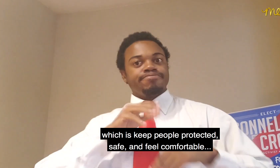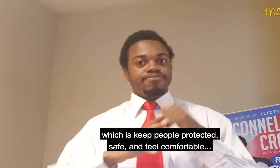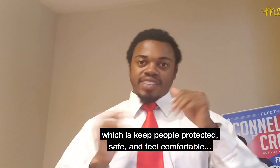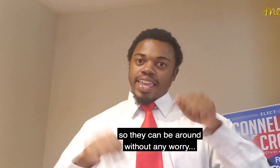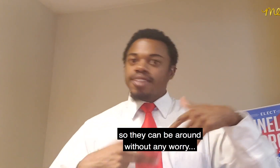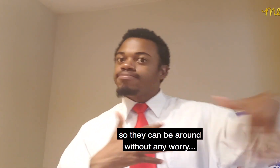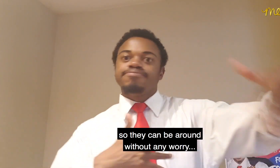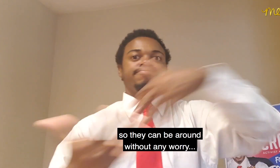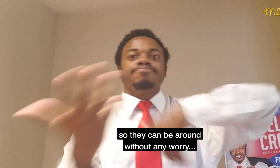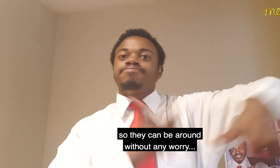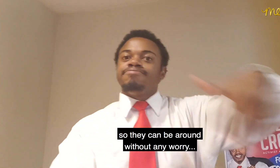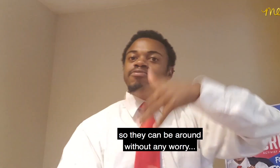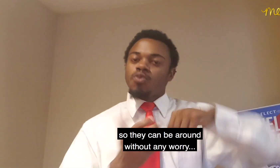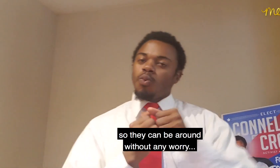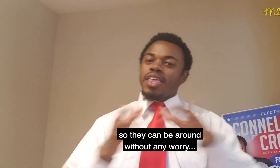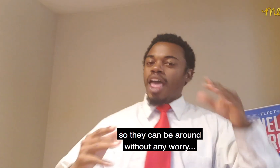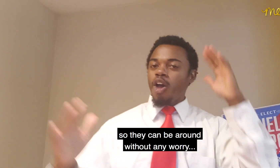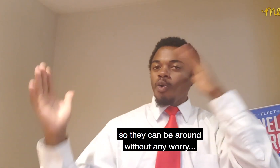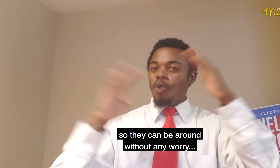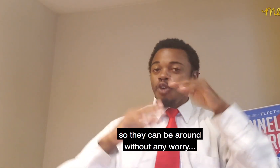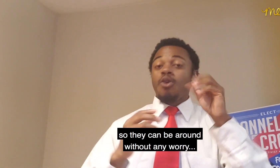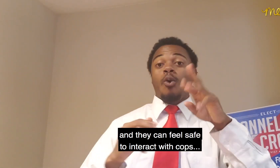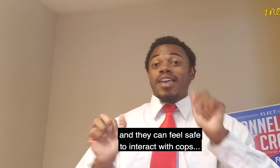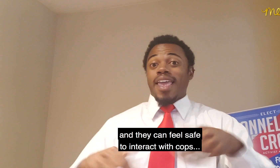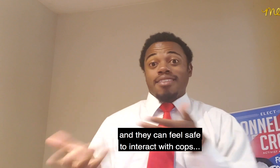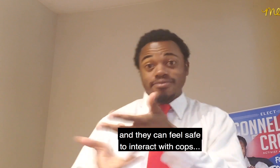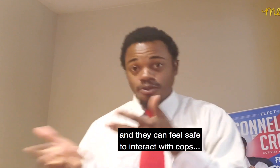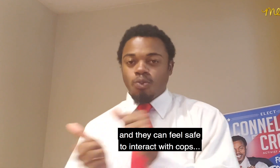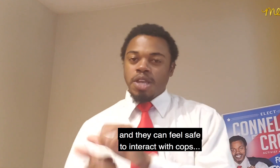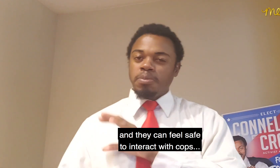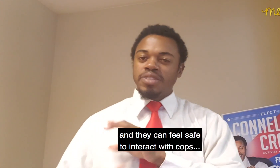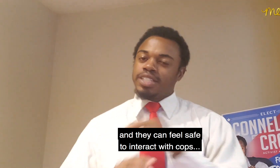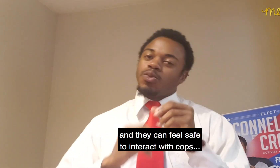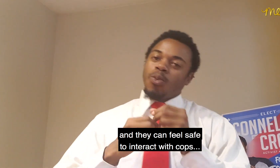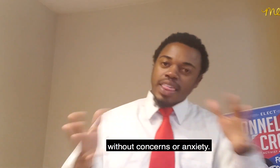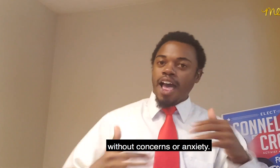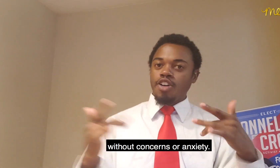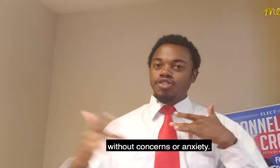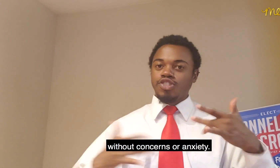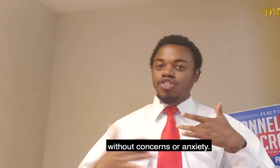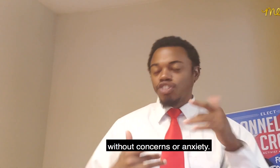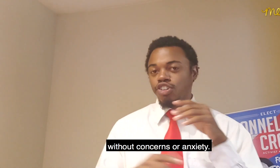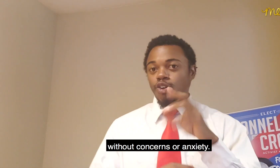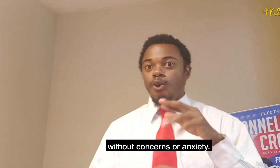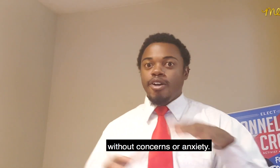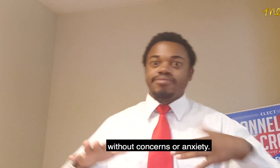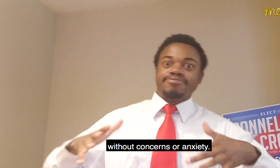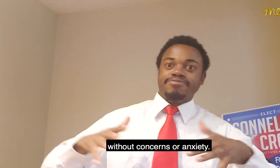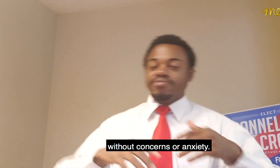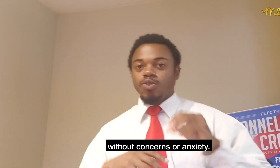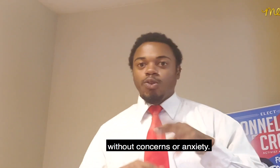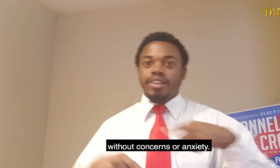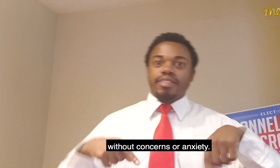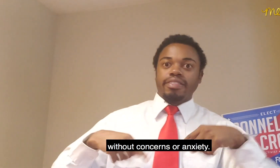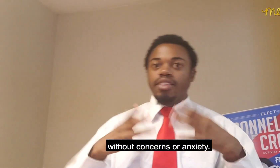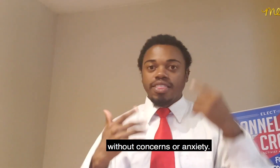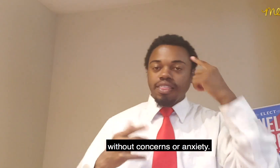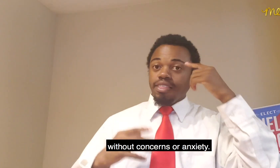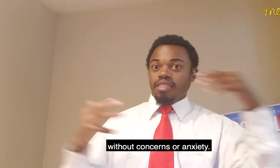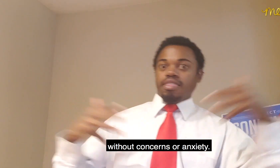comfortable, so they can be around without any worry, and they can feel safe to interact with the cops without any concerns or anxiety.